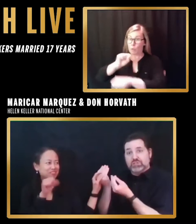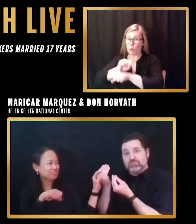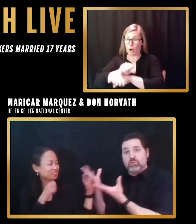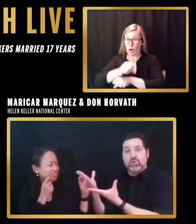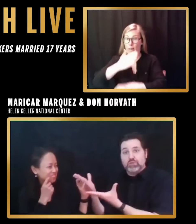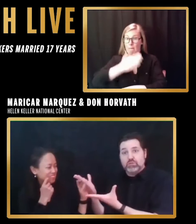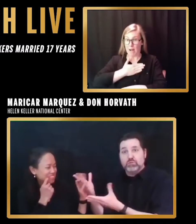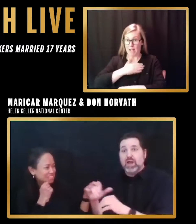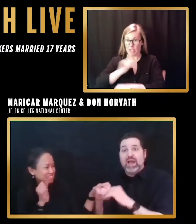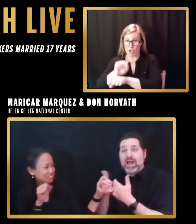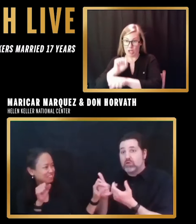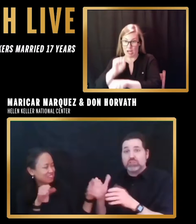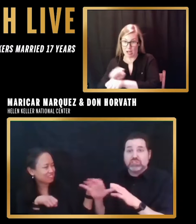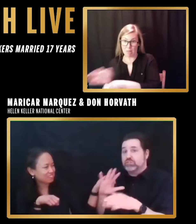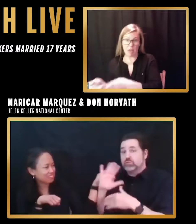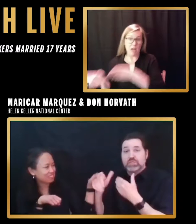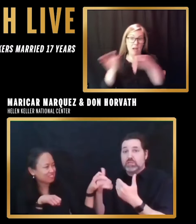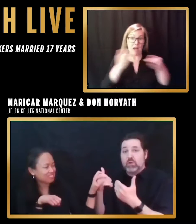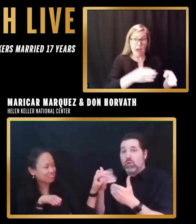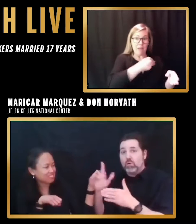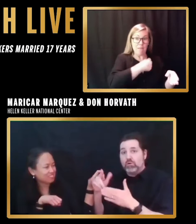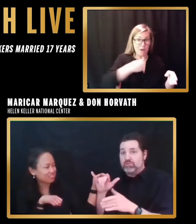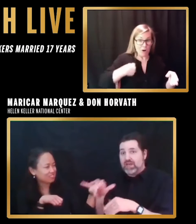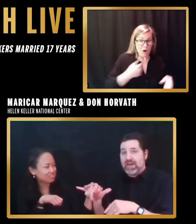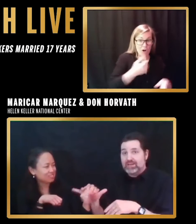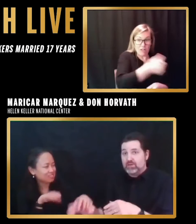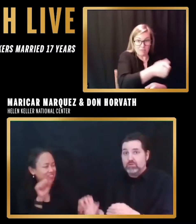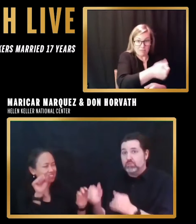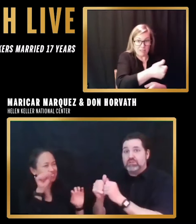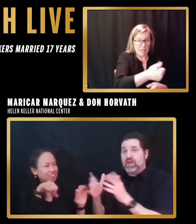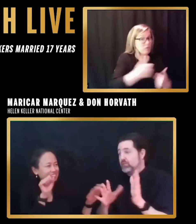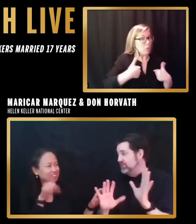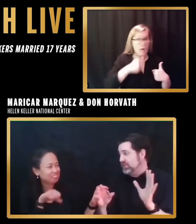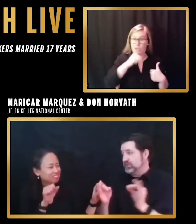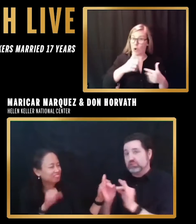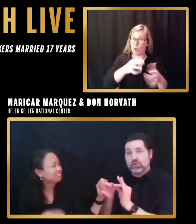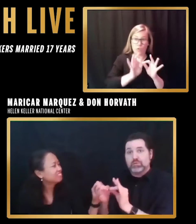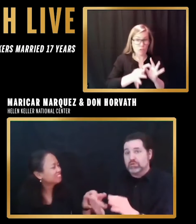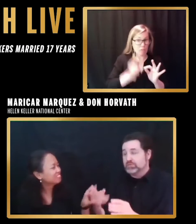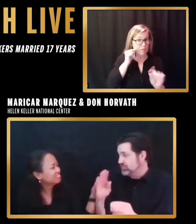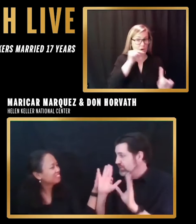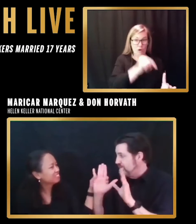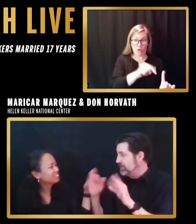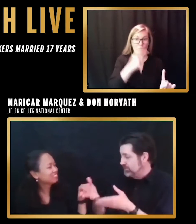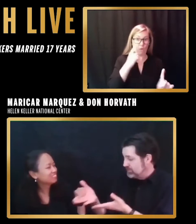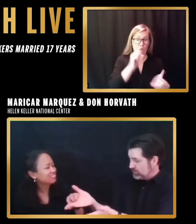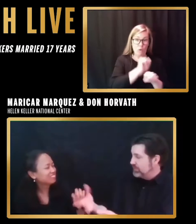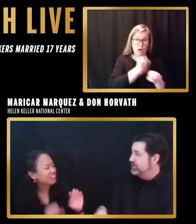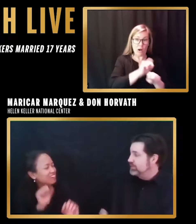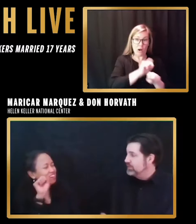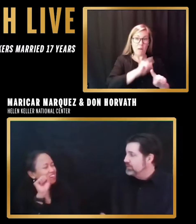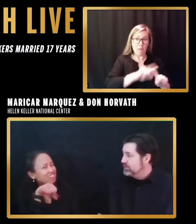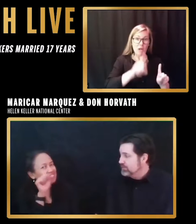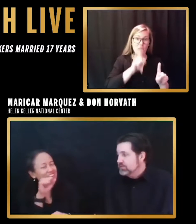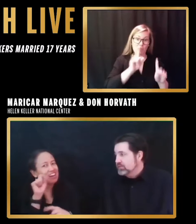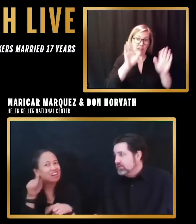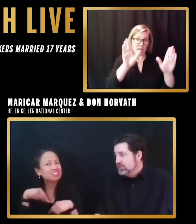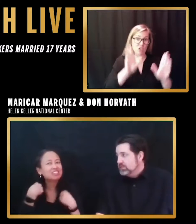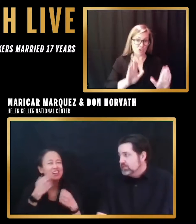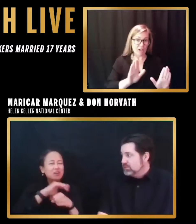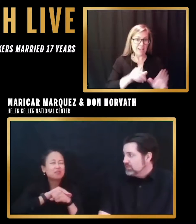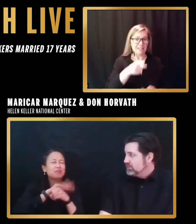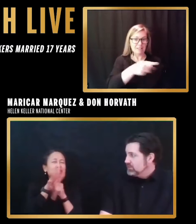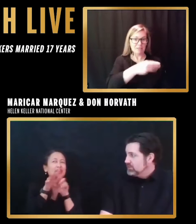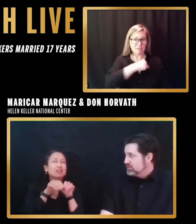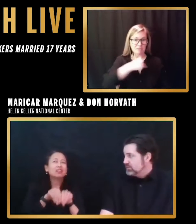she'll inform you how she's doing all of that without an interpreter. It's pretty amazing. So go ahead.